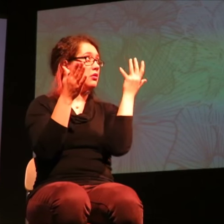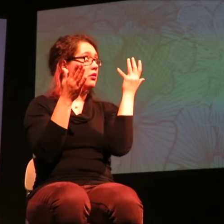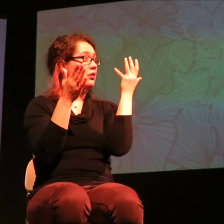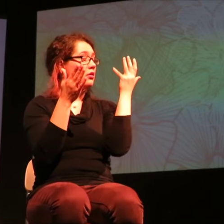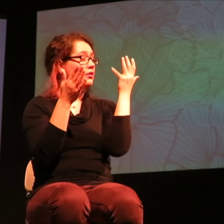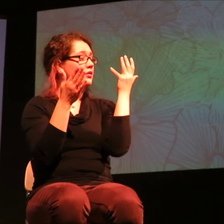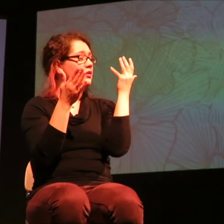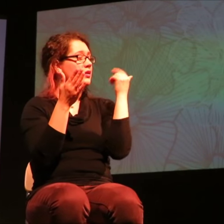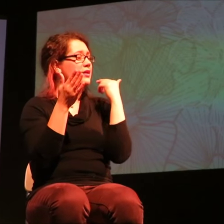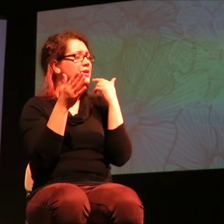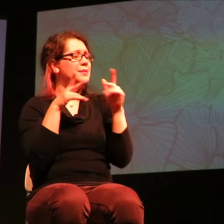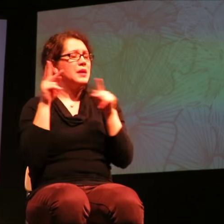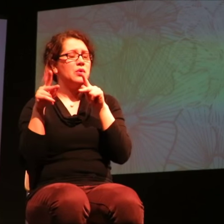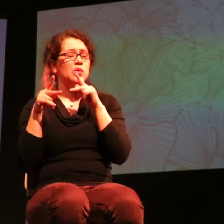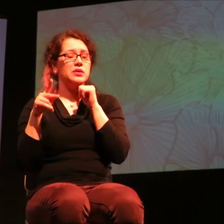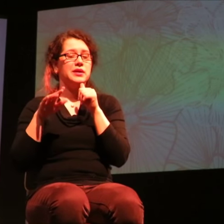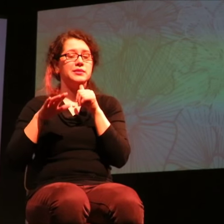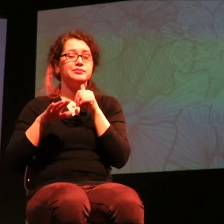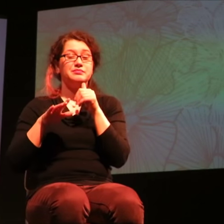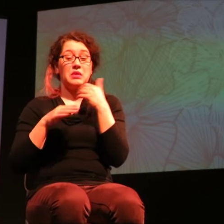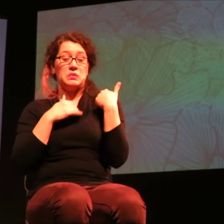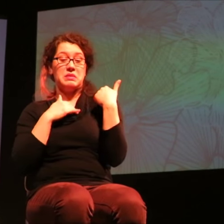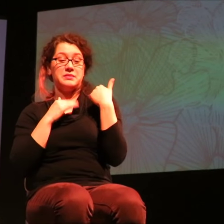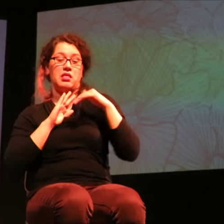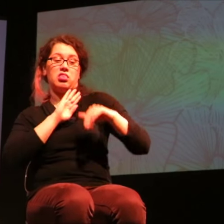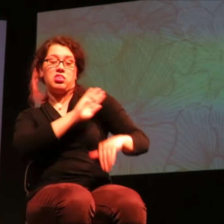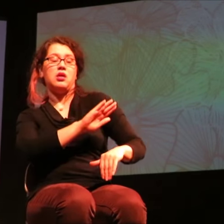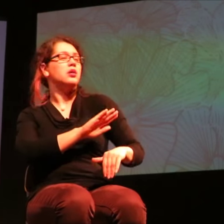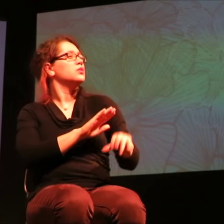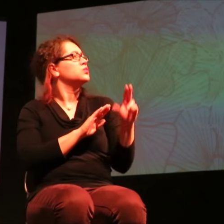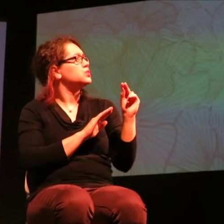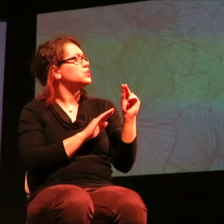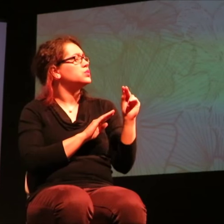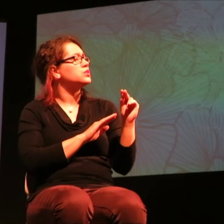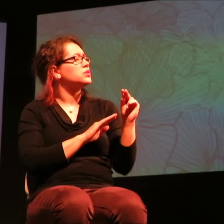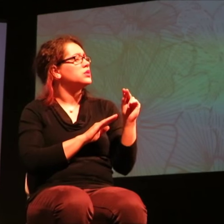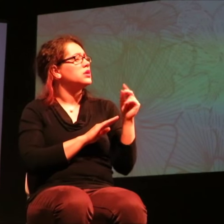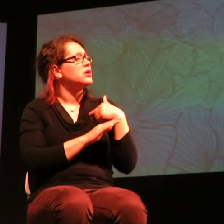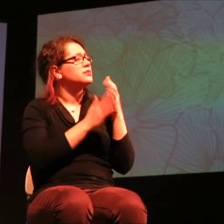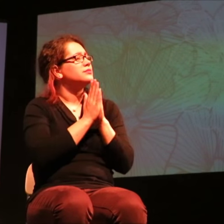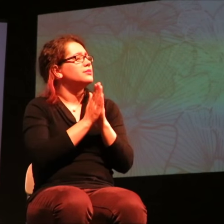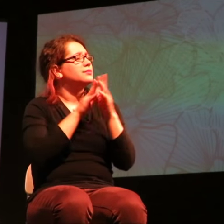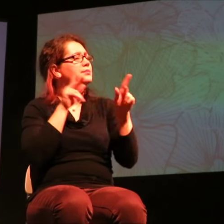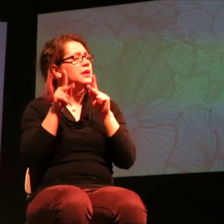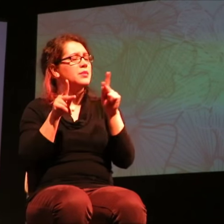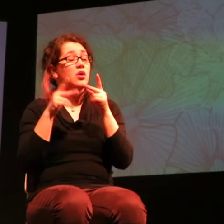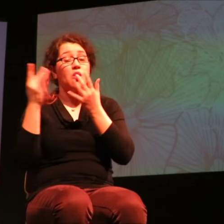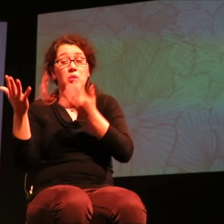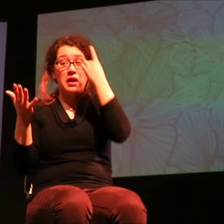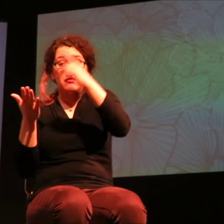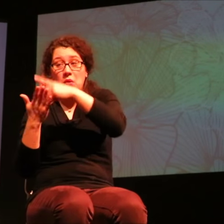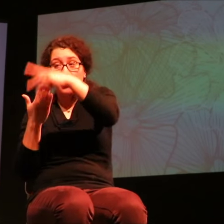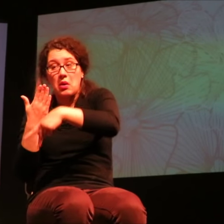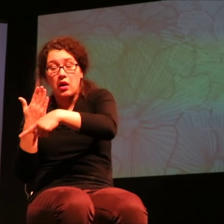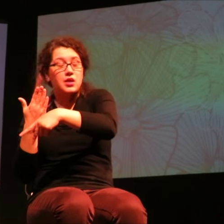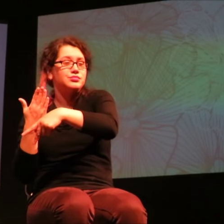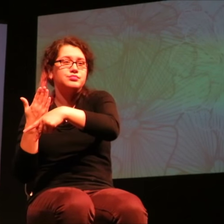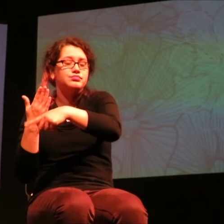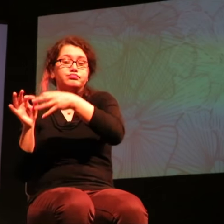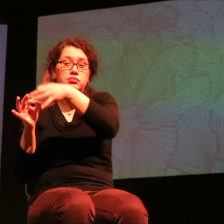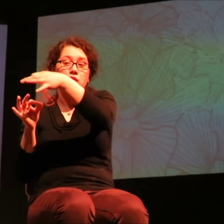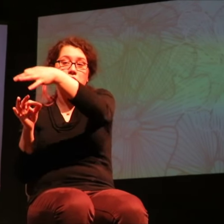away their responsibility to act if God is calling them to be a mentor. May they not wait for a program like the Mentoring